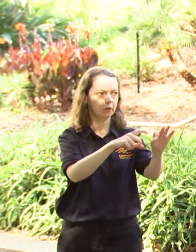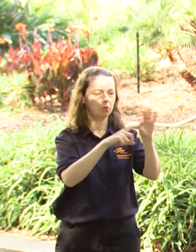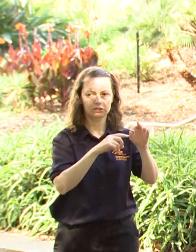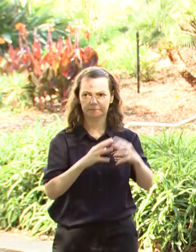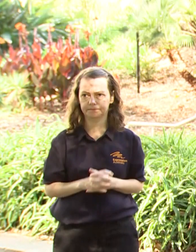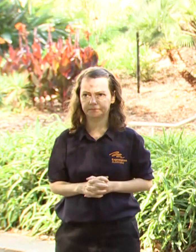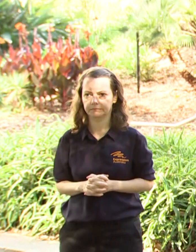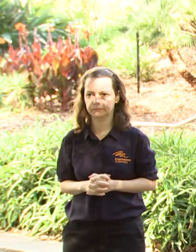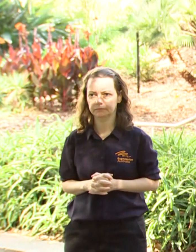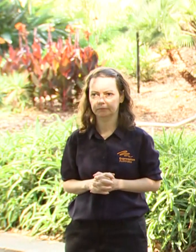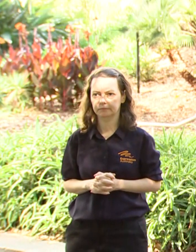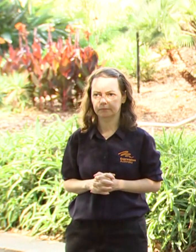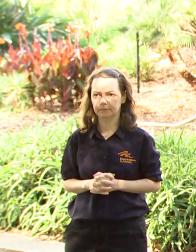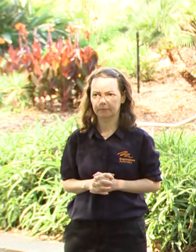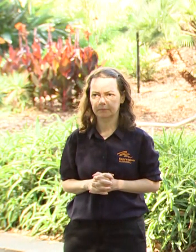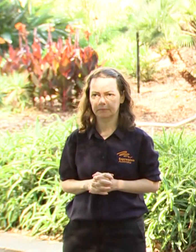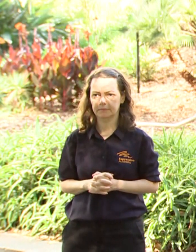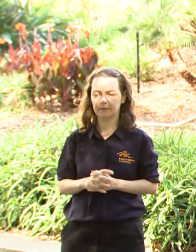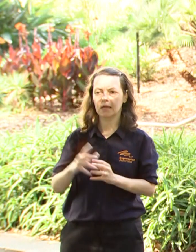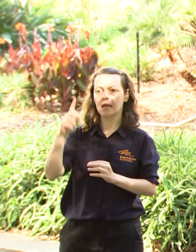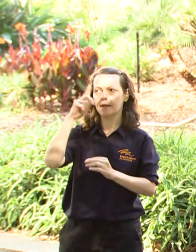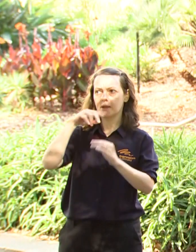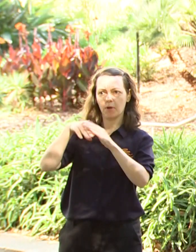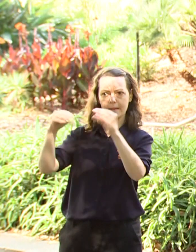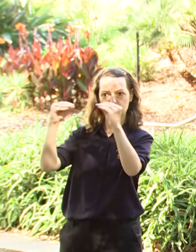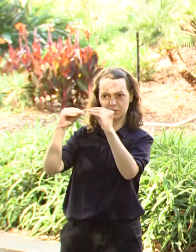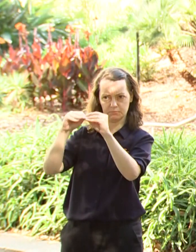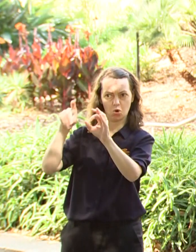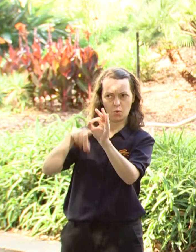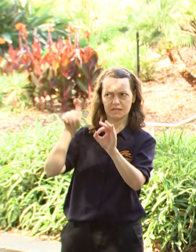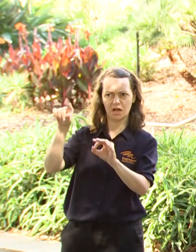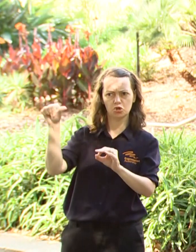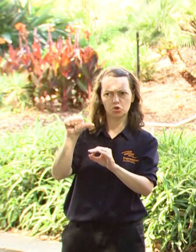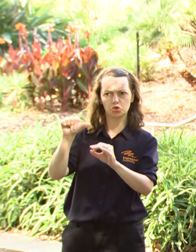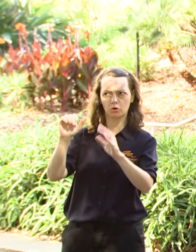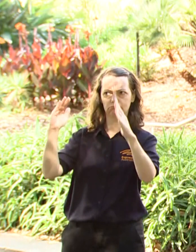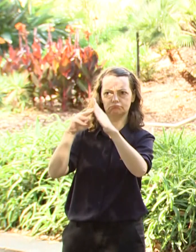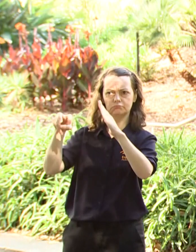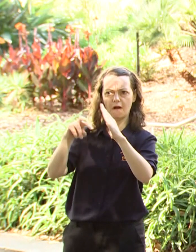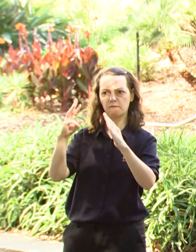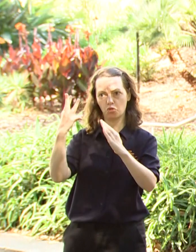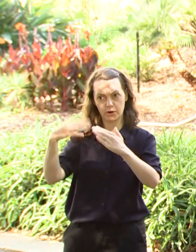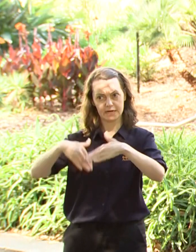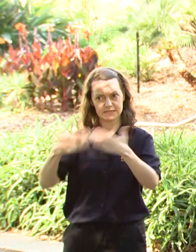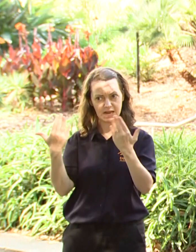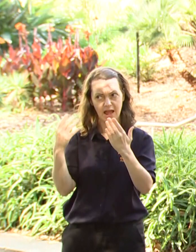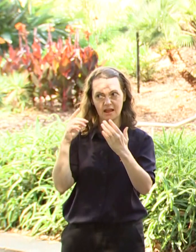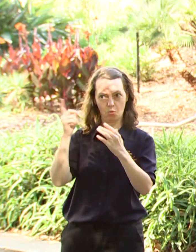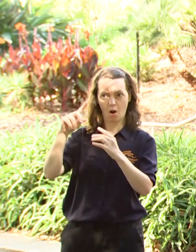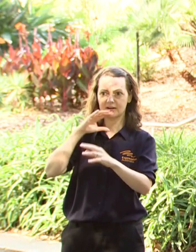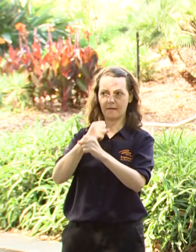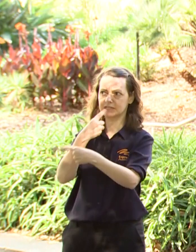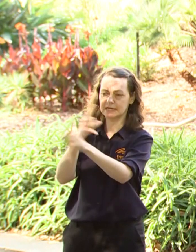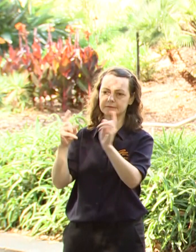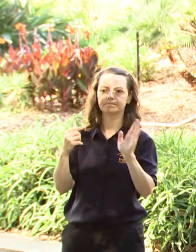Brisbane since January 3 should isolate for 3 days. It would be fair to say that applies to anyone that's now in Victoria that's been in Brisbane. I